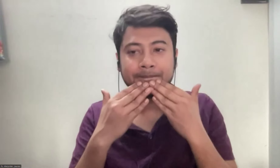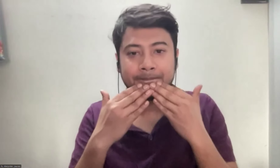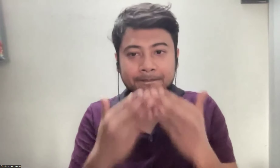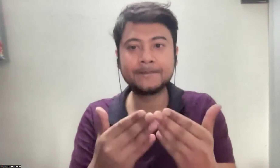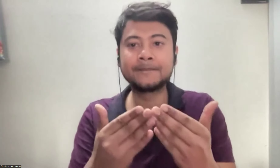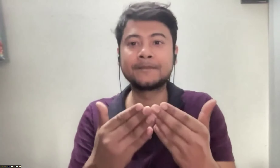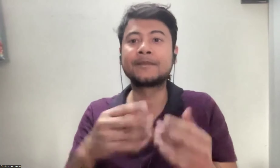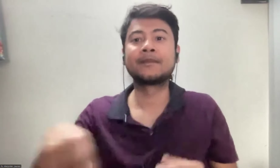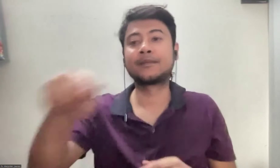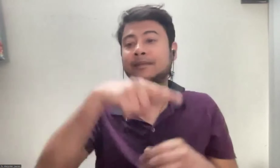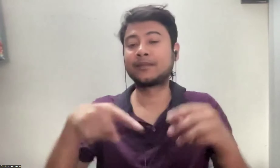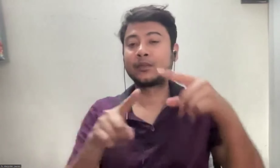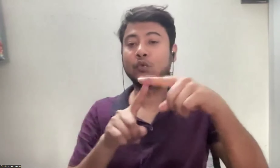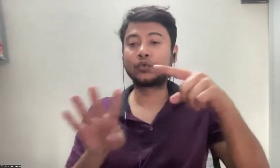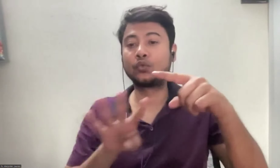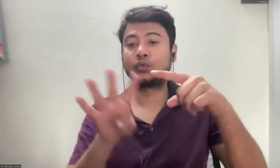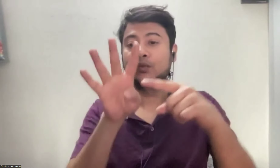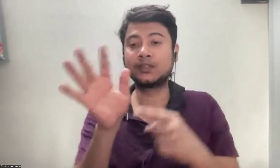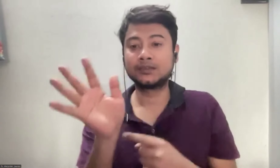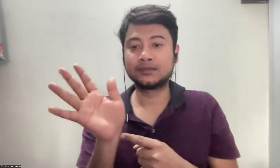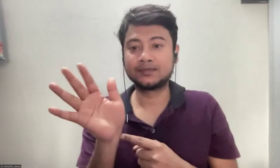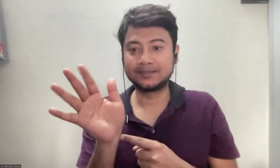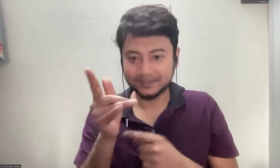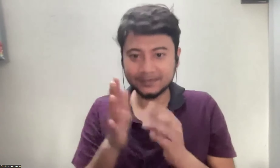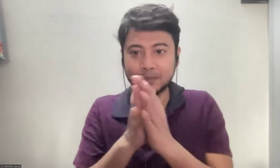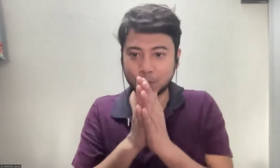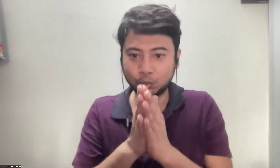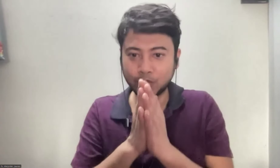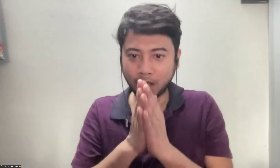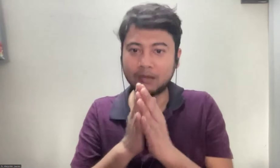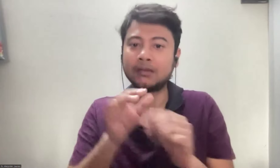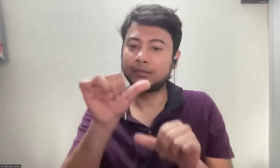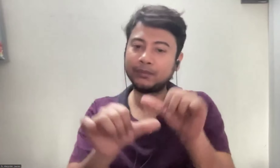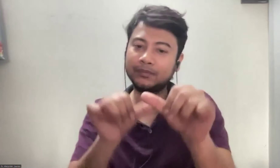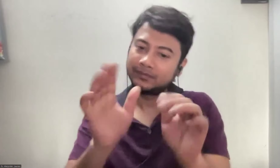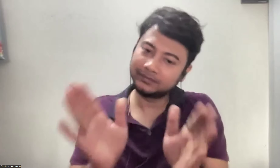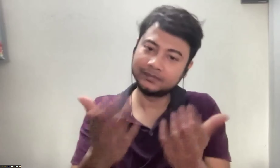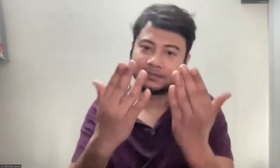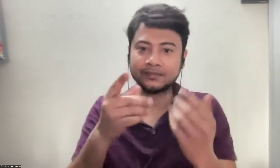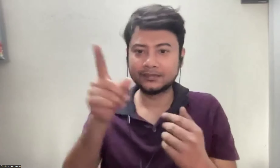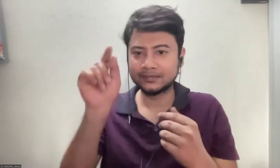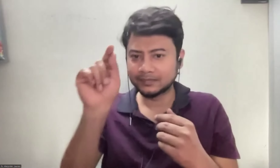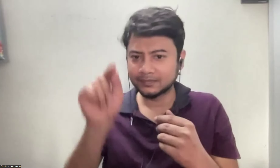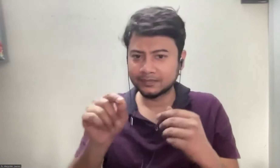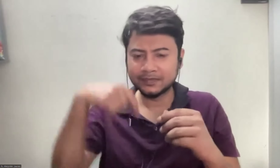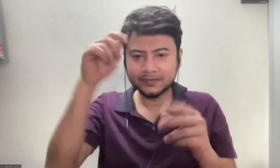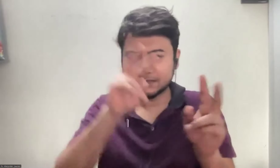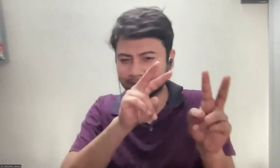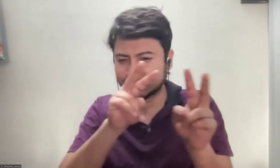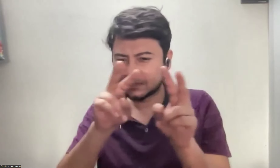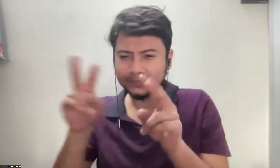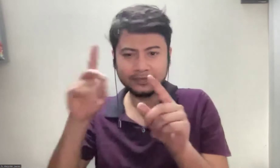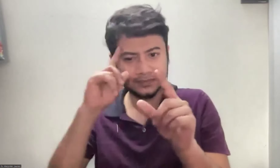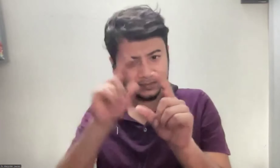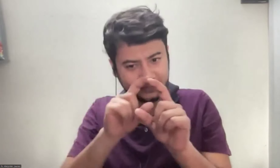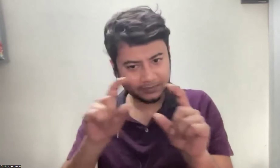these items, and we'll connect again. We'll clarify all doubts. The mantras, I'll send it in the group. All these three